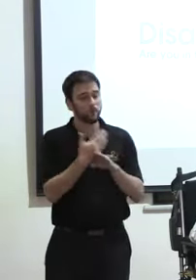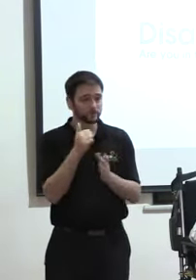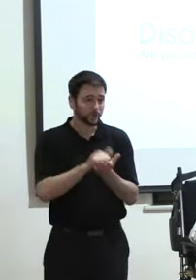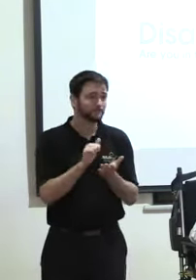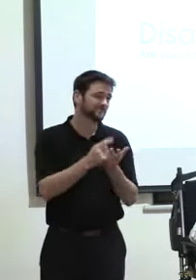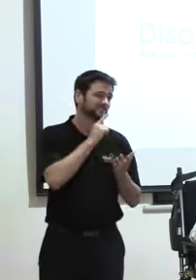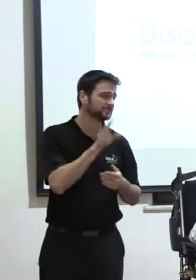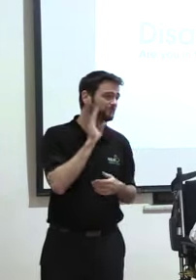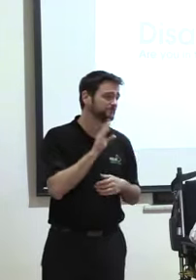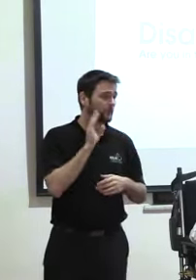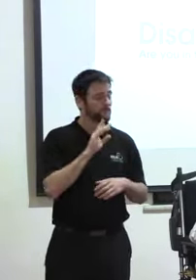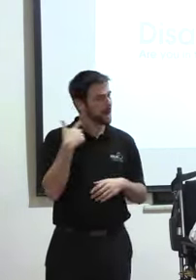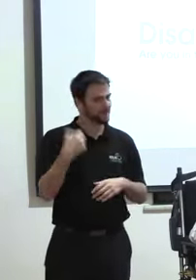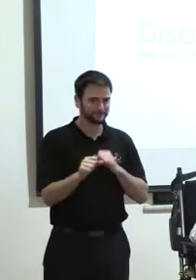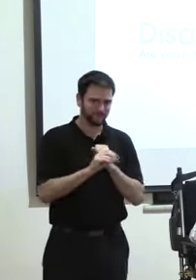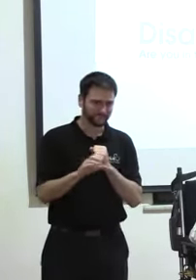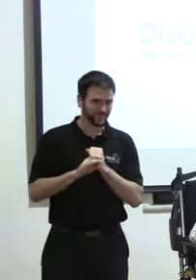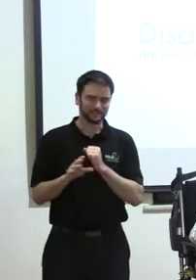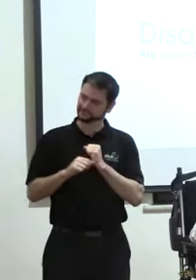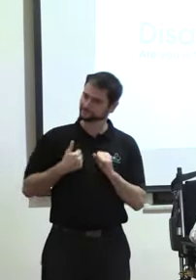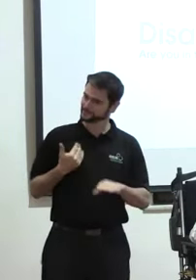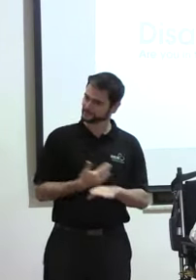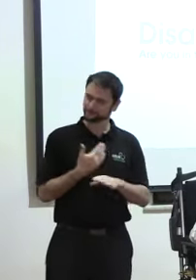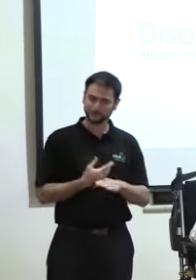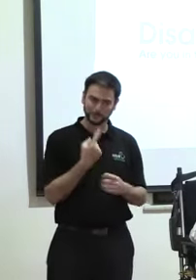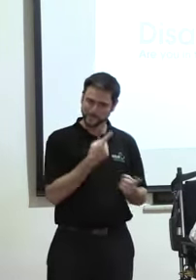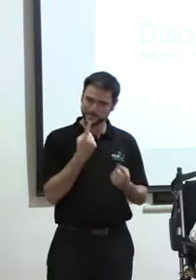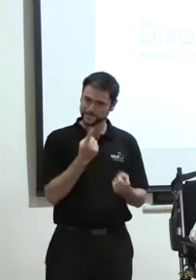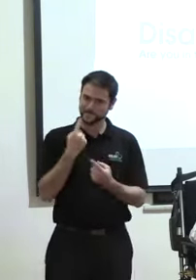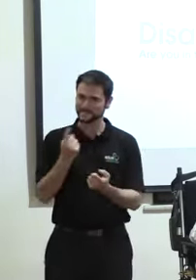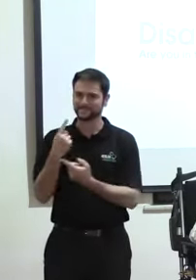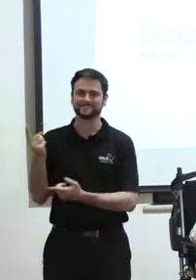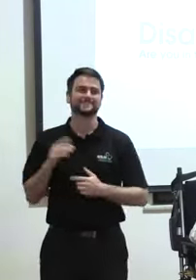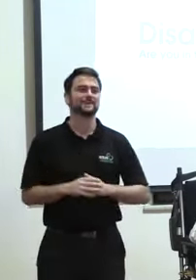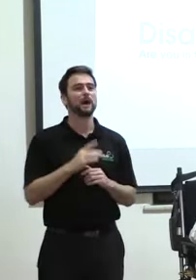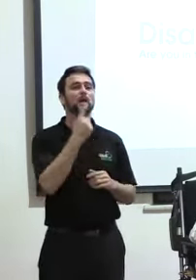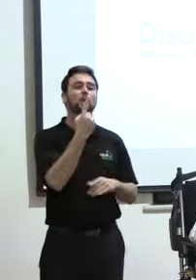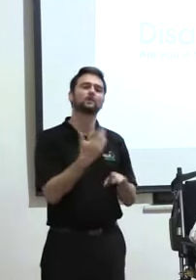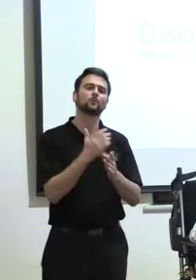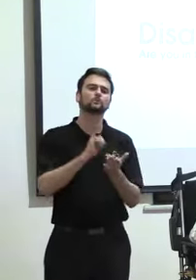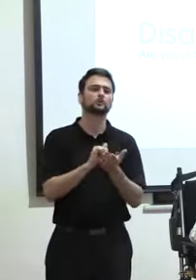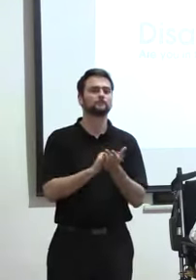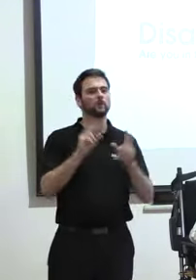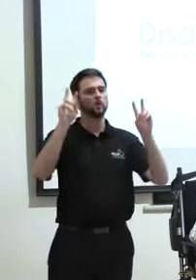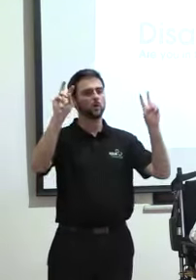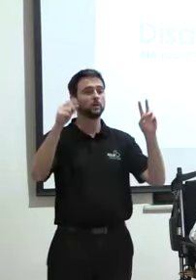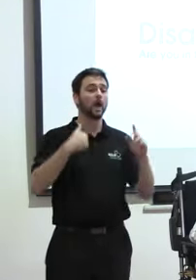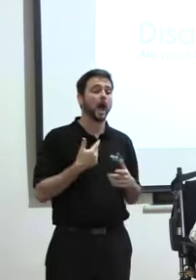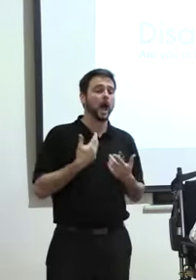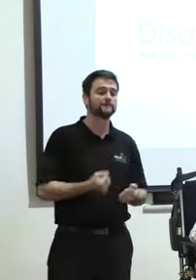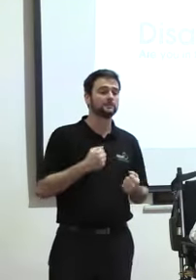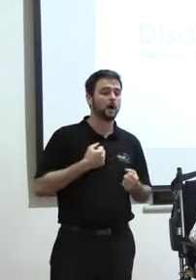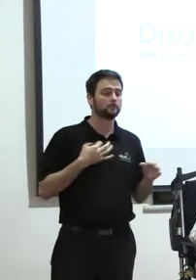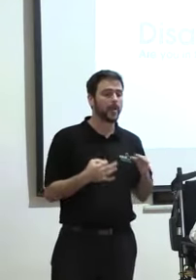But yeah, and one of the workshops that we run is called I Have My Plan, What Now? And we also have 2